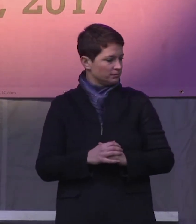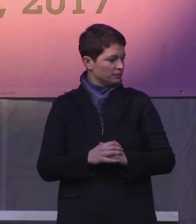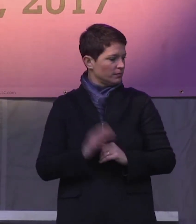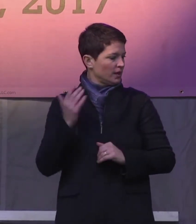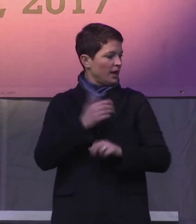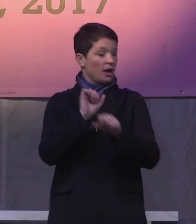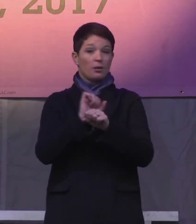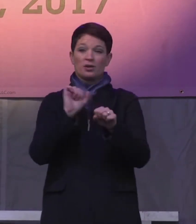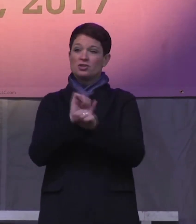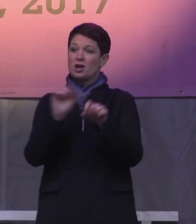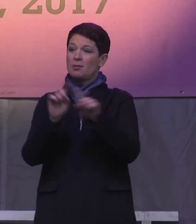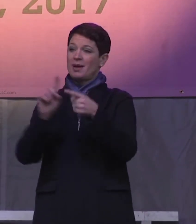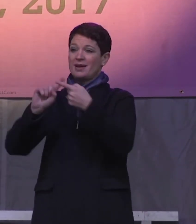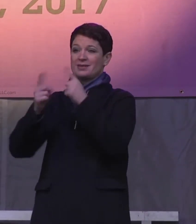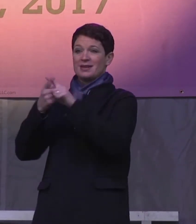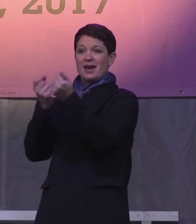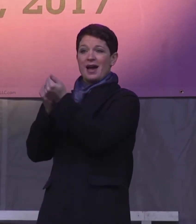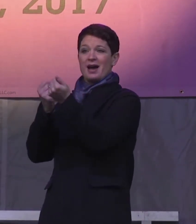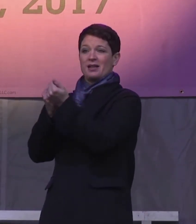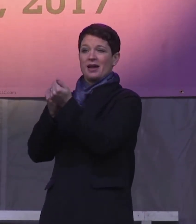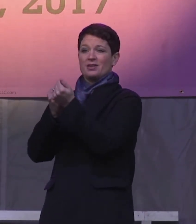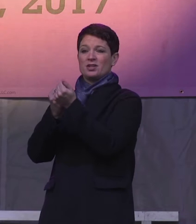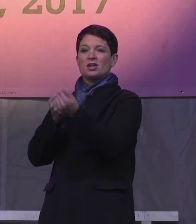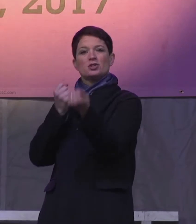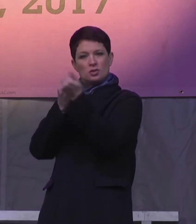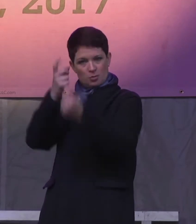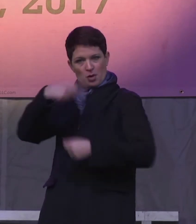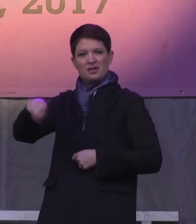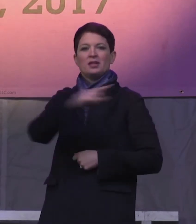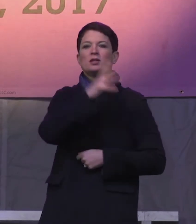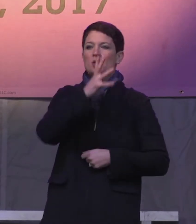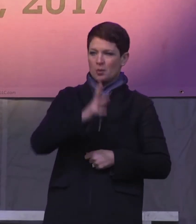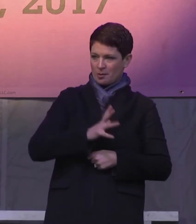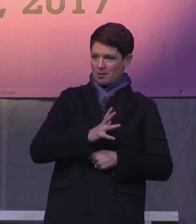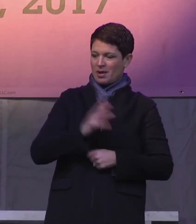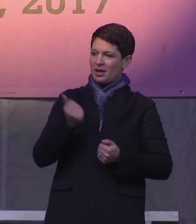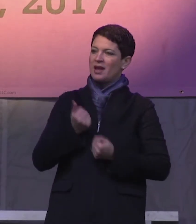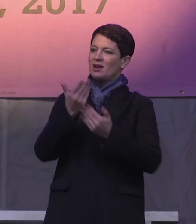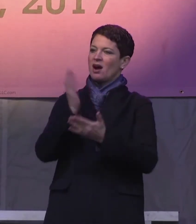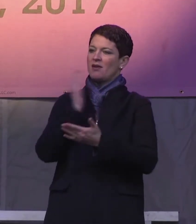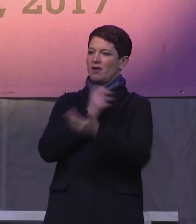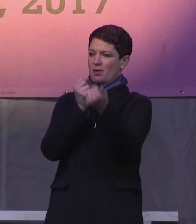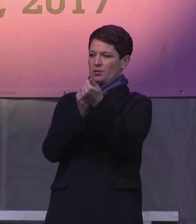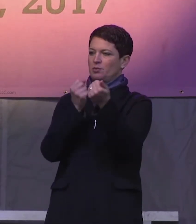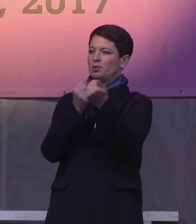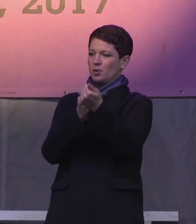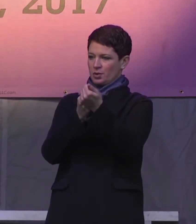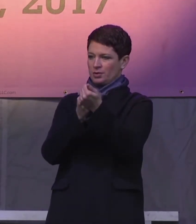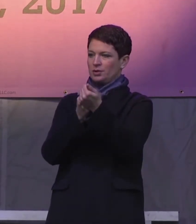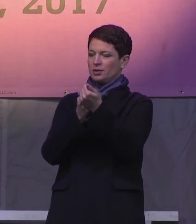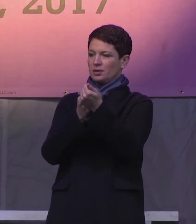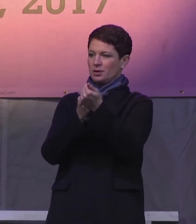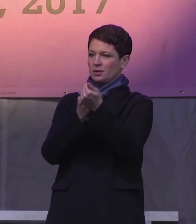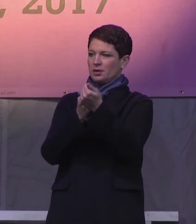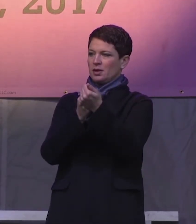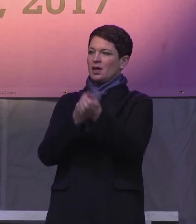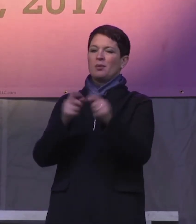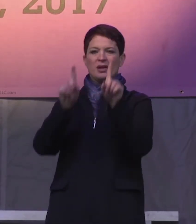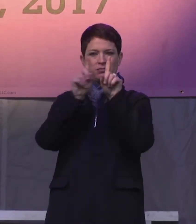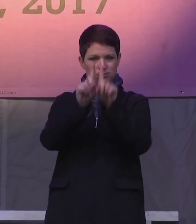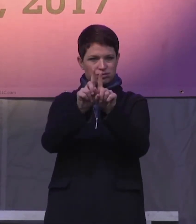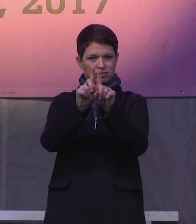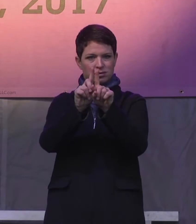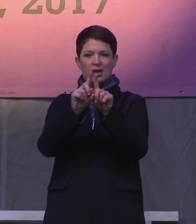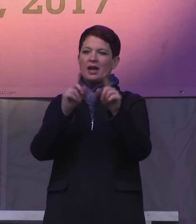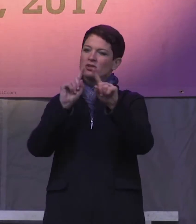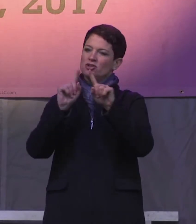Our job as allies is to stand behind these women and offer all of our support. It's to stand beside them and